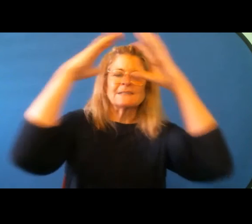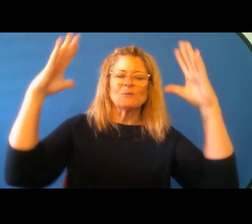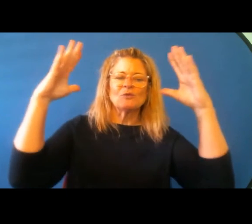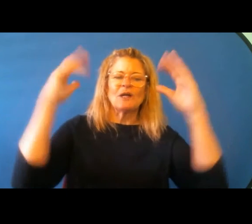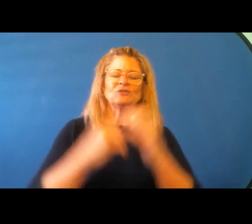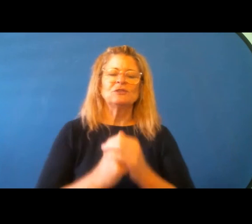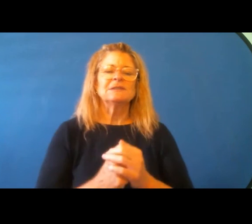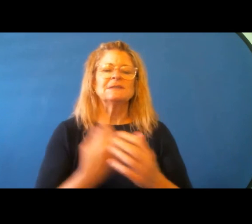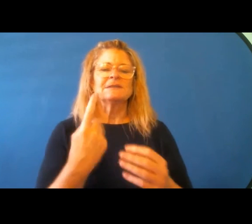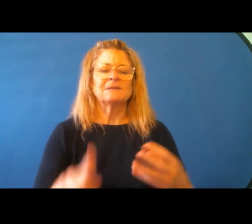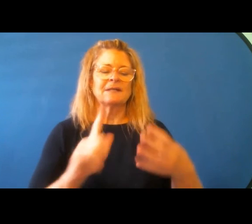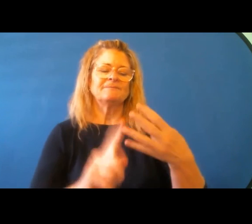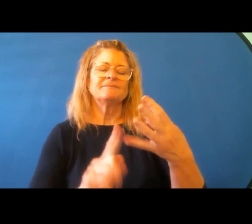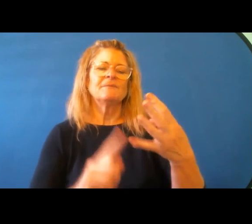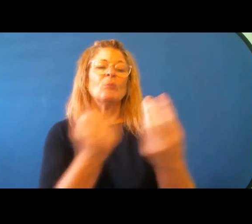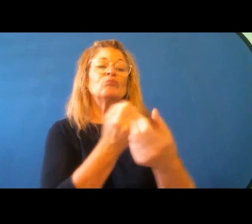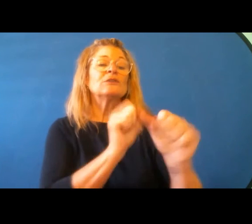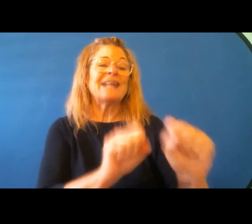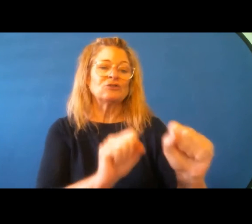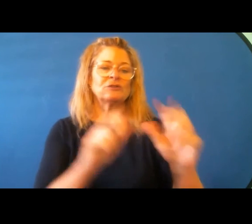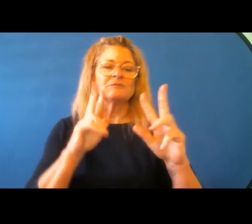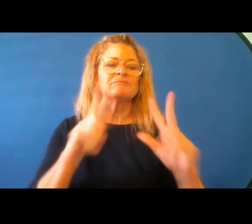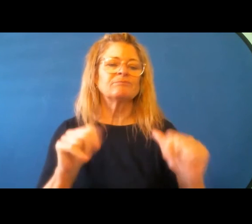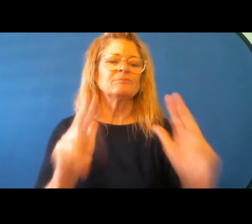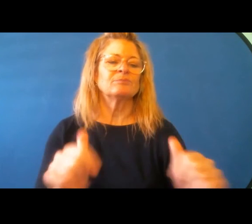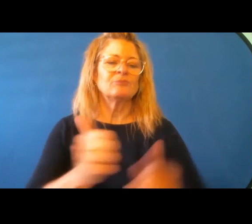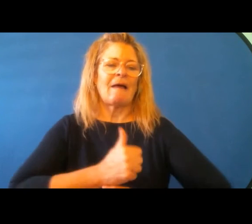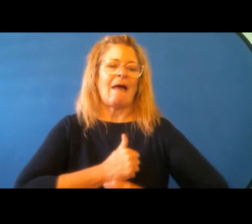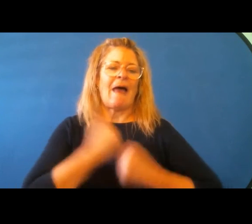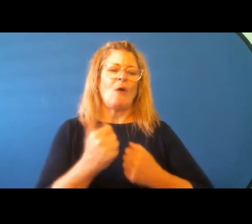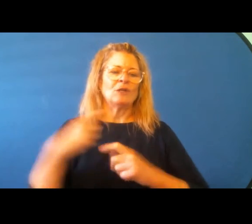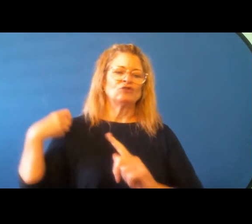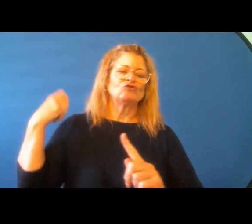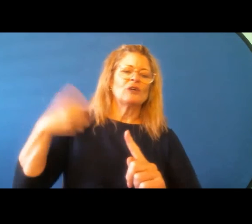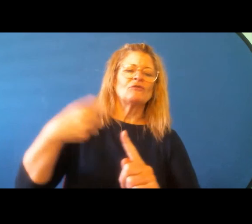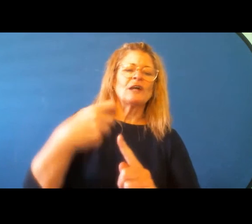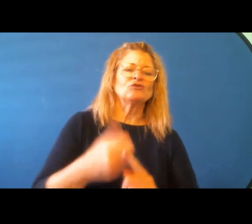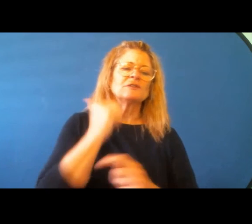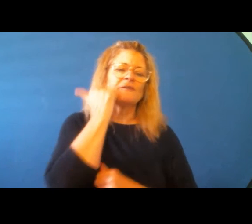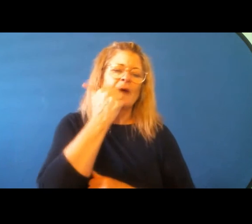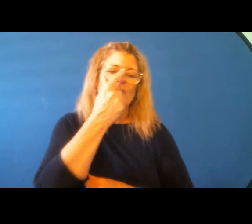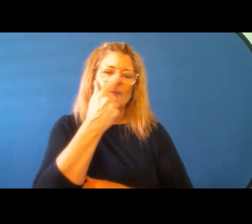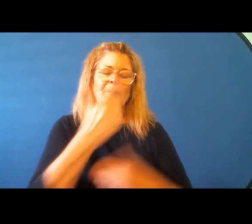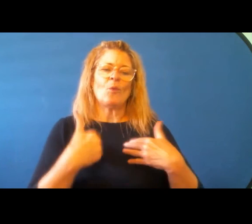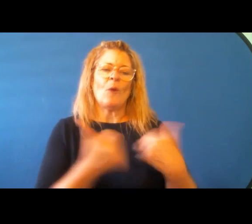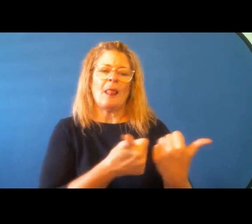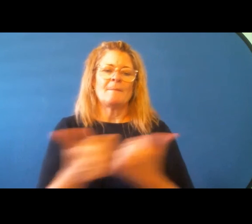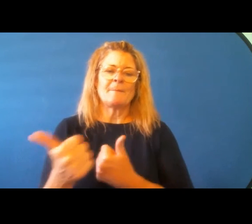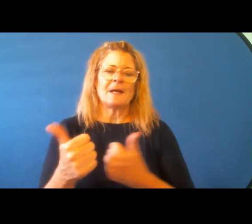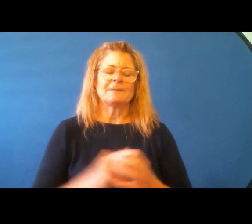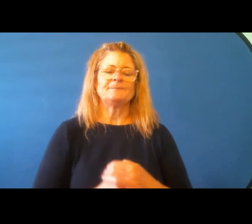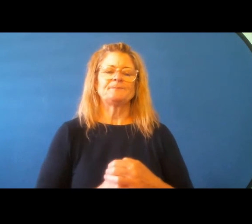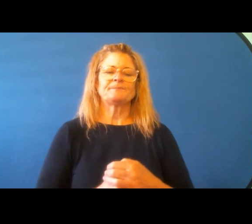kaitiakitanga, protectors and stewards of our intergenerational well-being. Each of these values, when expressed in a